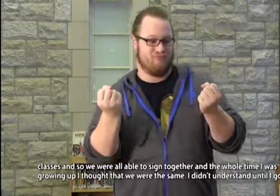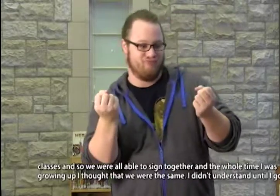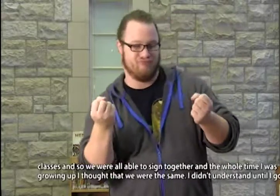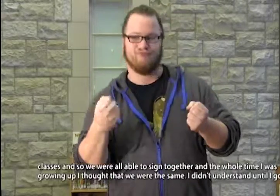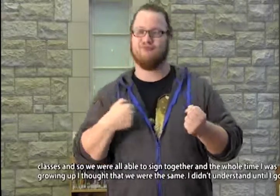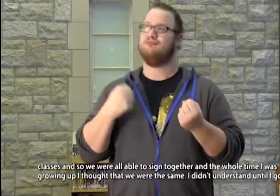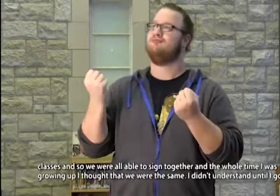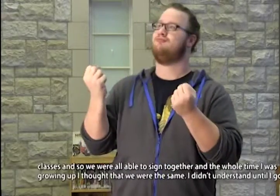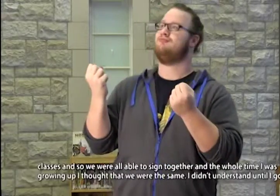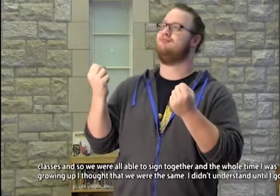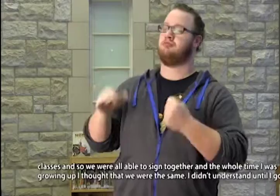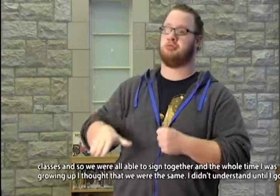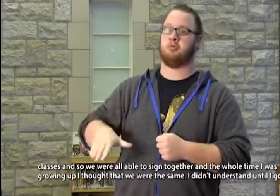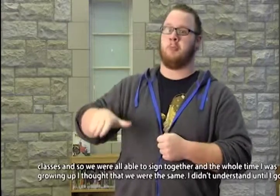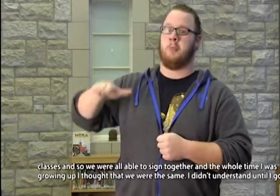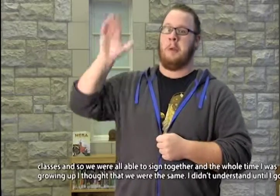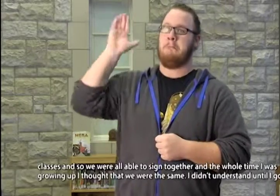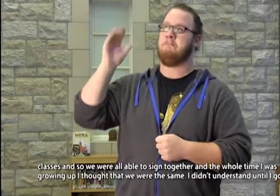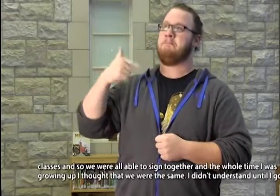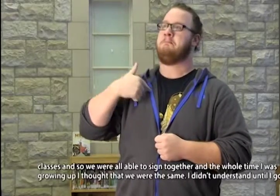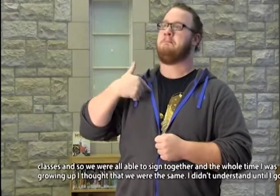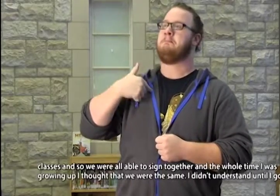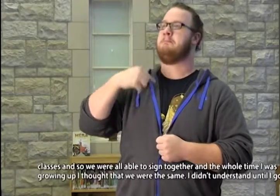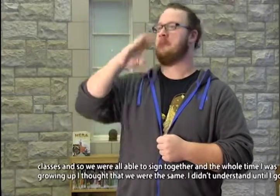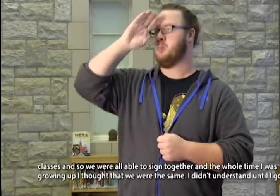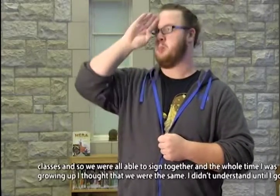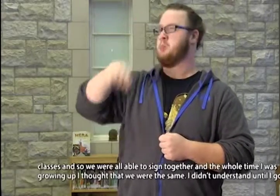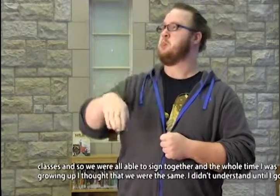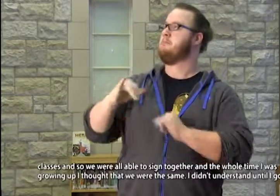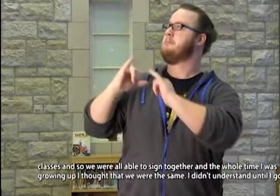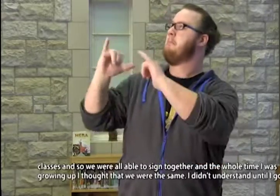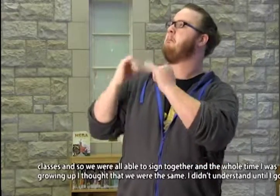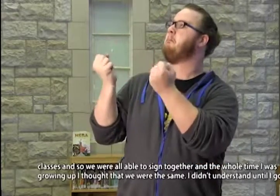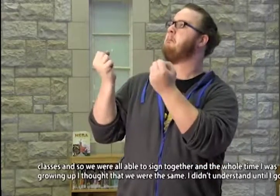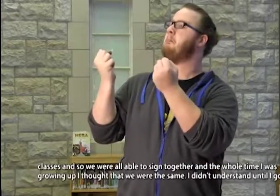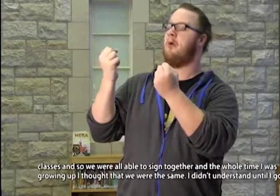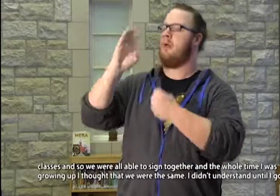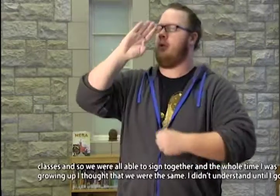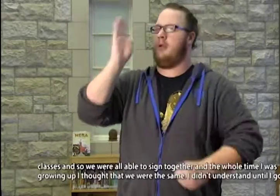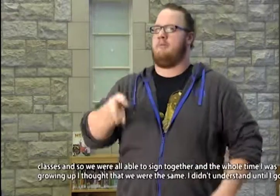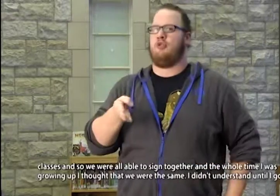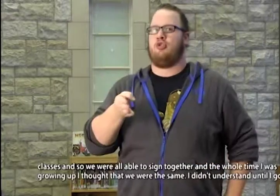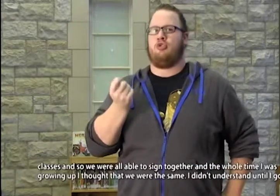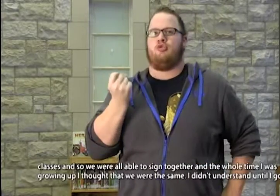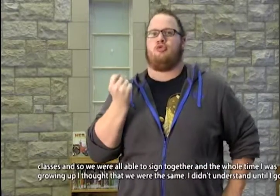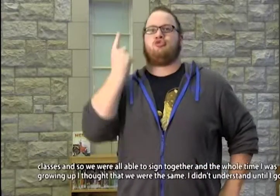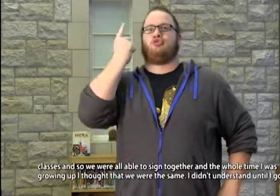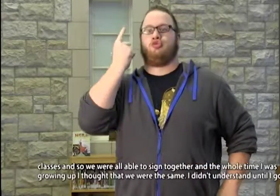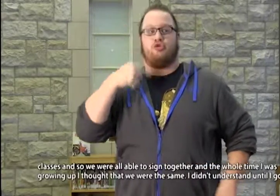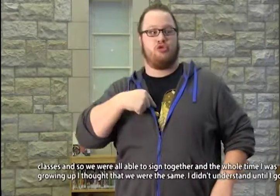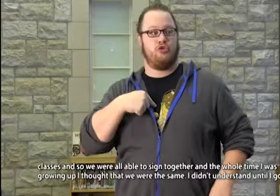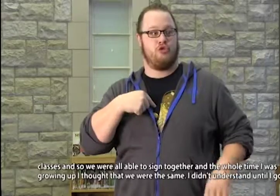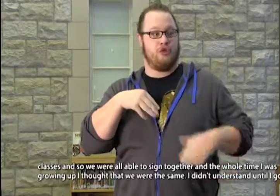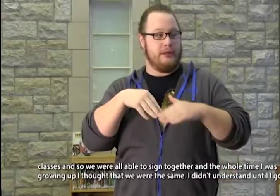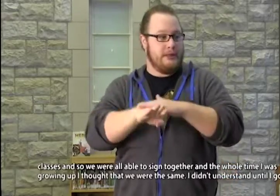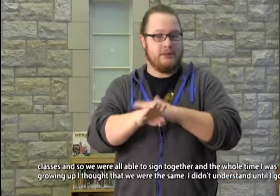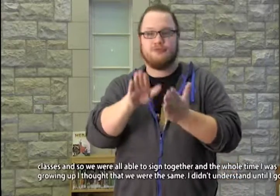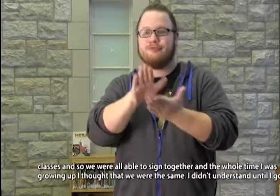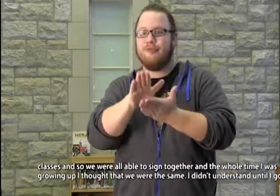classes. And so we were all able to sign together, and the whole time I was growing up, I thought that we were the same. And I didn't